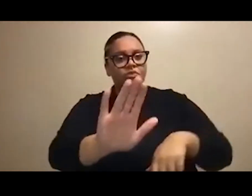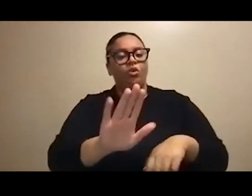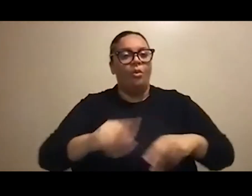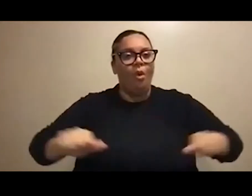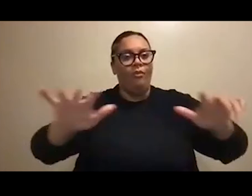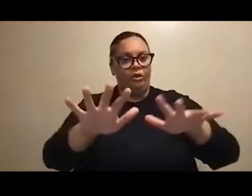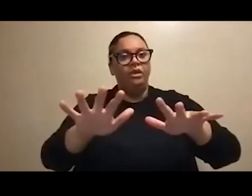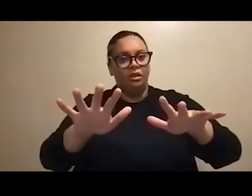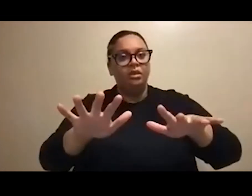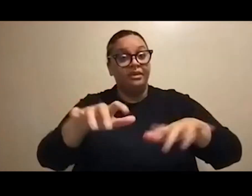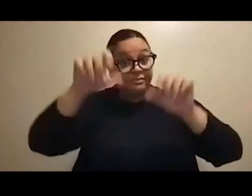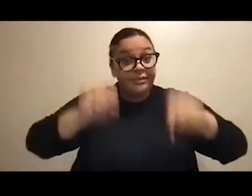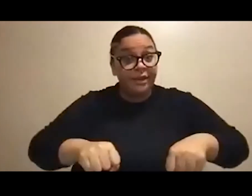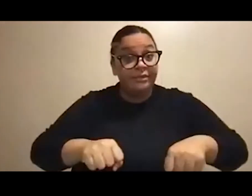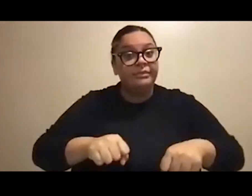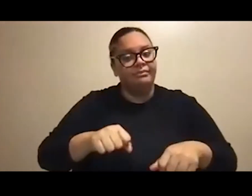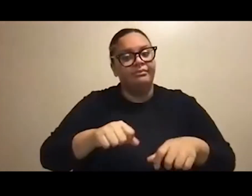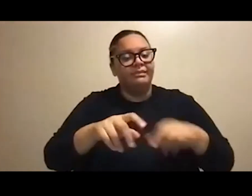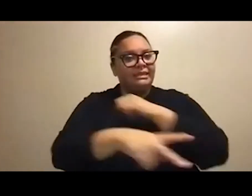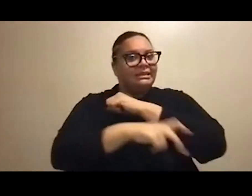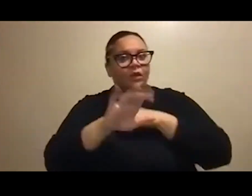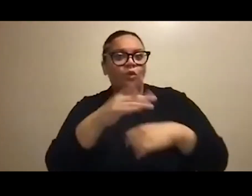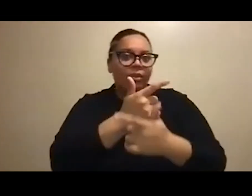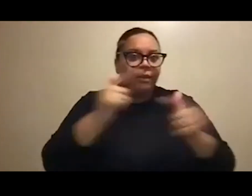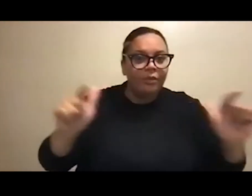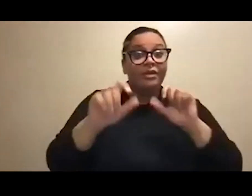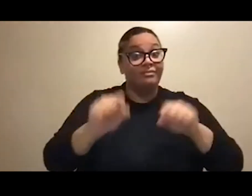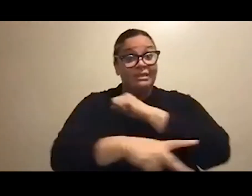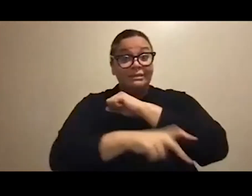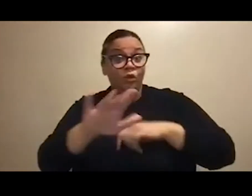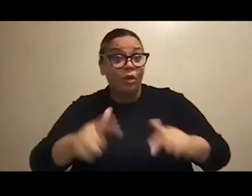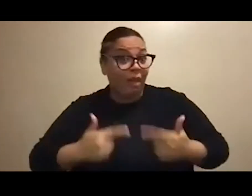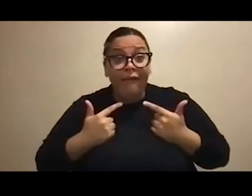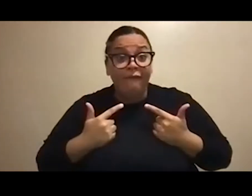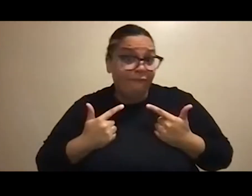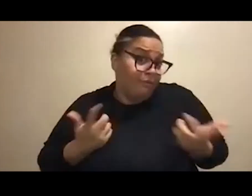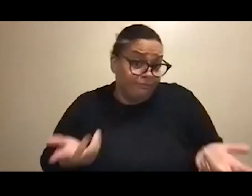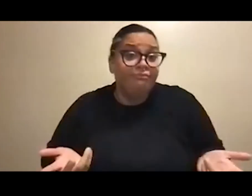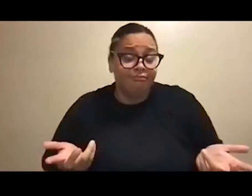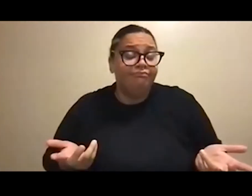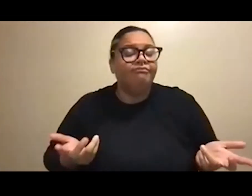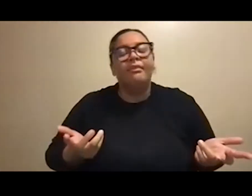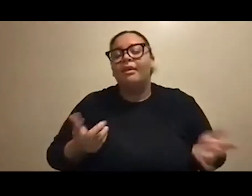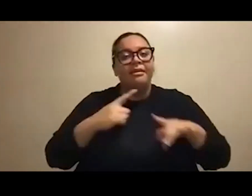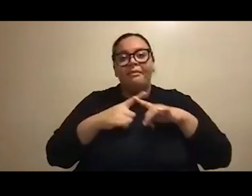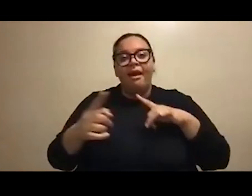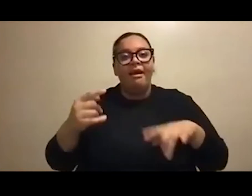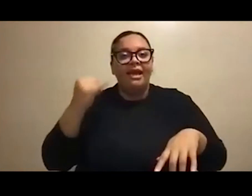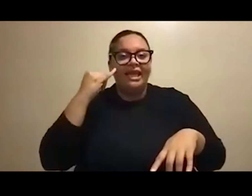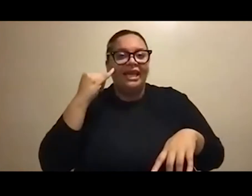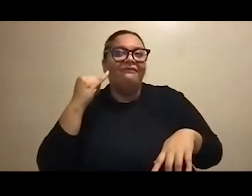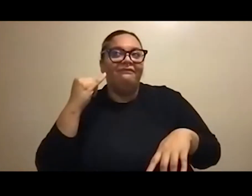your liberty, can take your life, as a matter of fact, so long as it does it